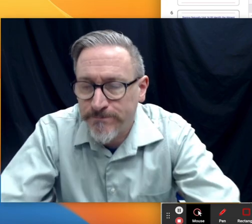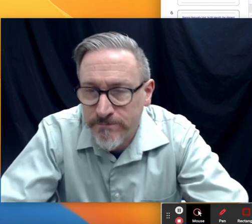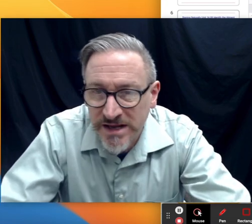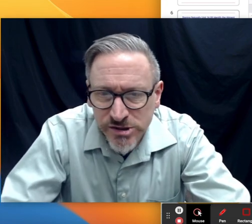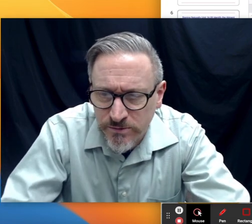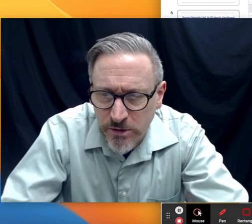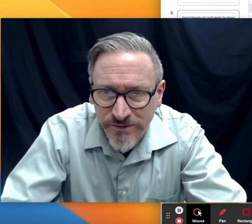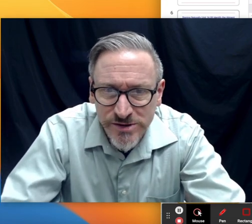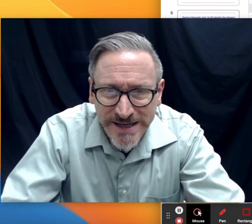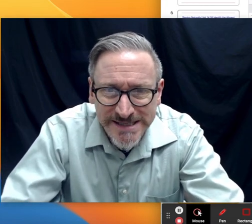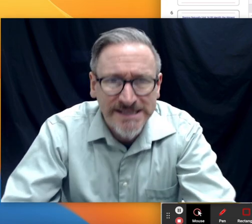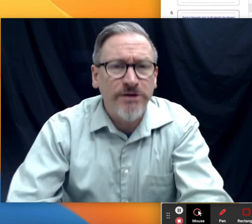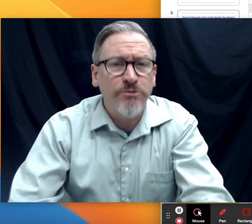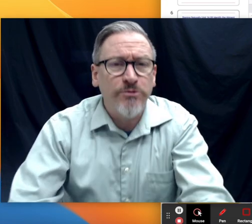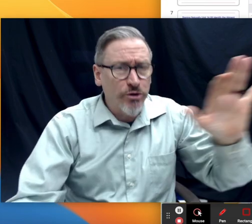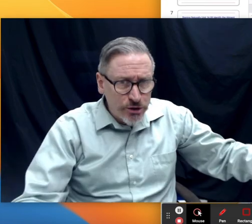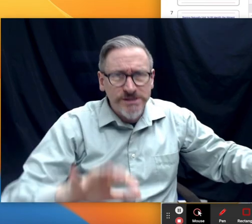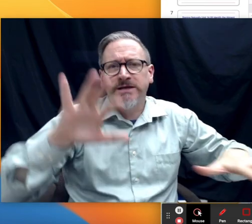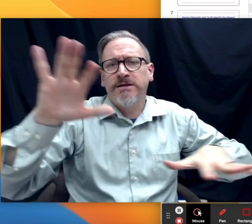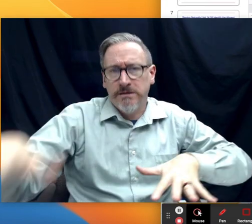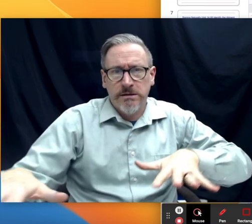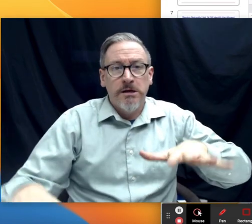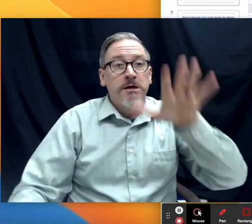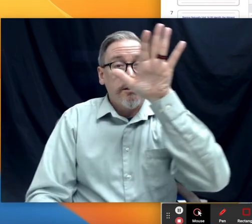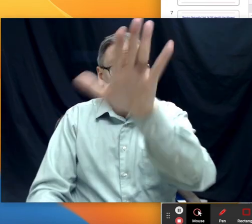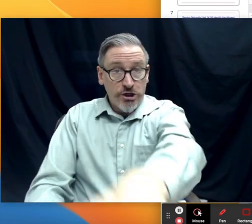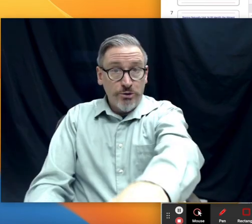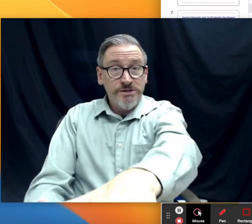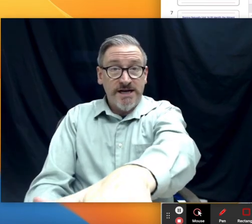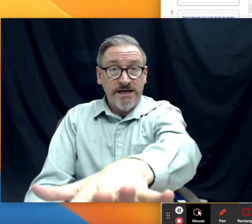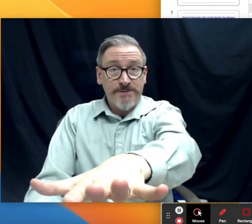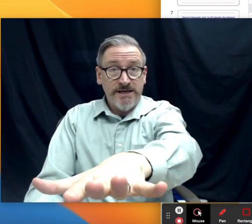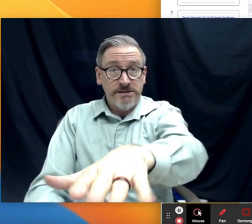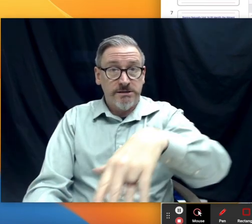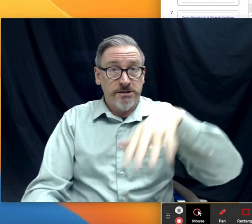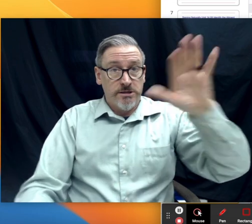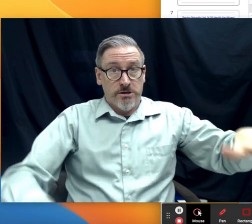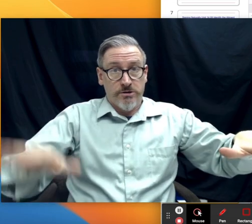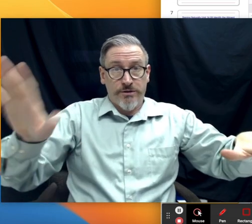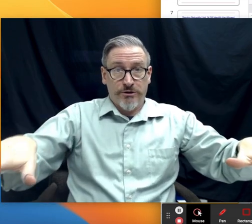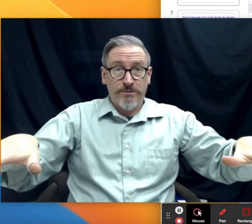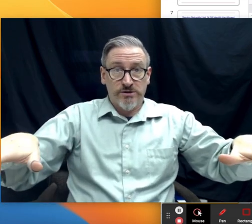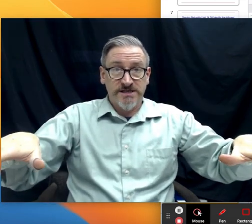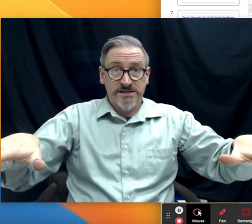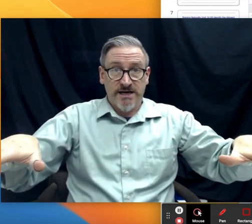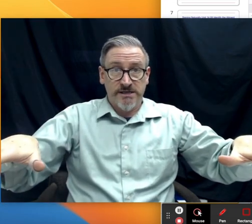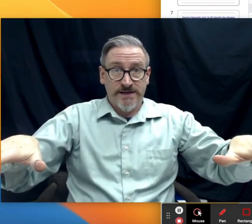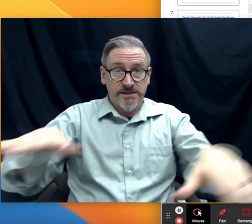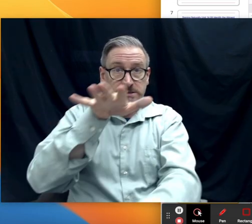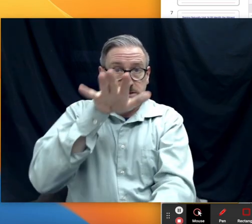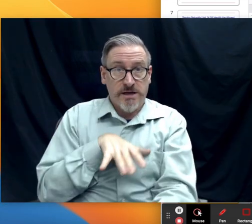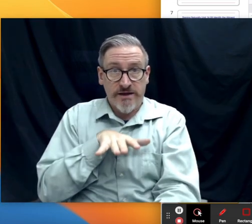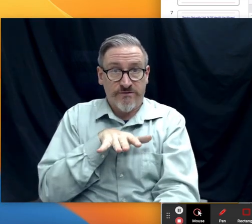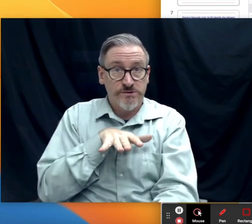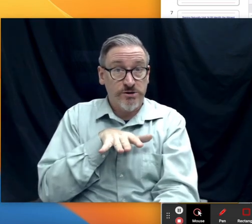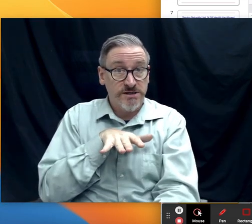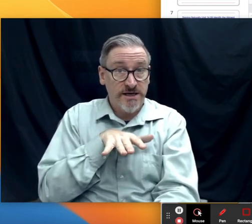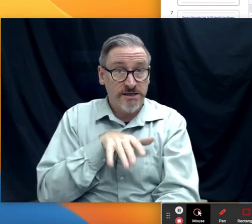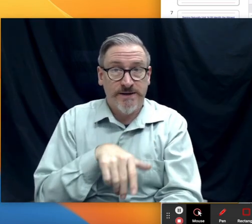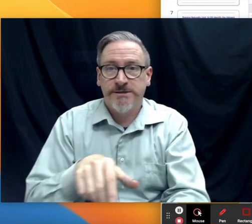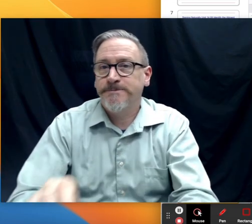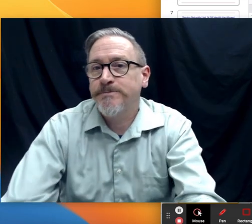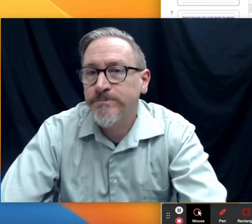Right. So hopefully this makes sense. And we're using the you signing space, the third person signing spaces, and the first